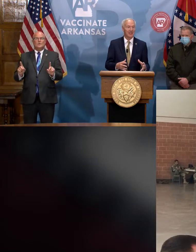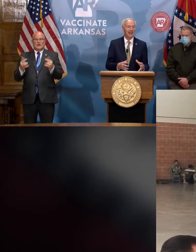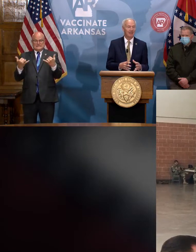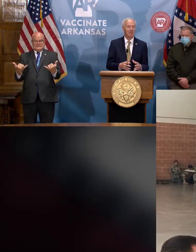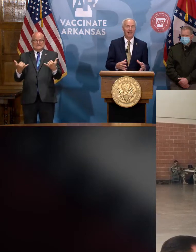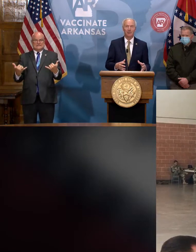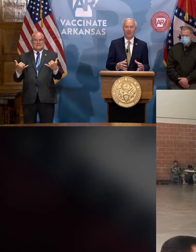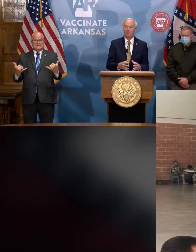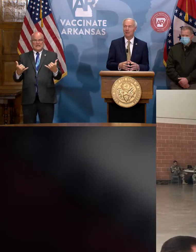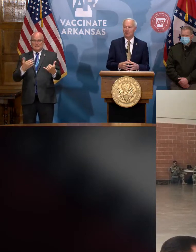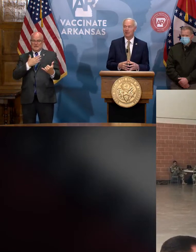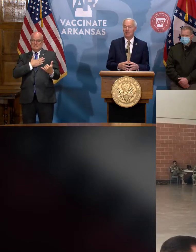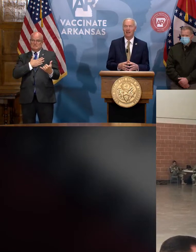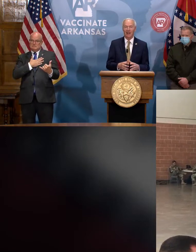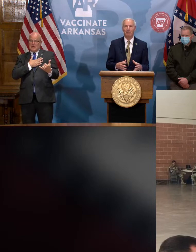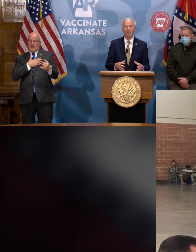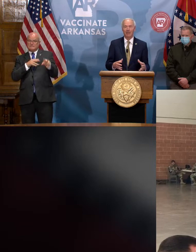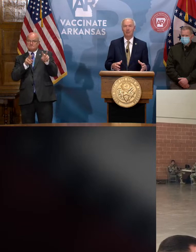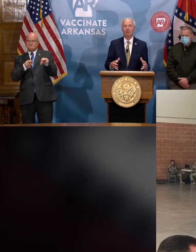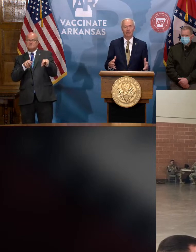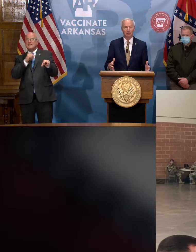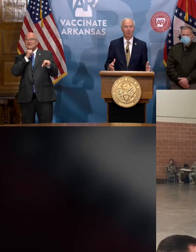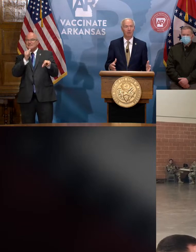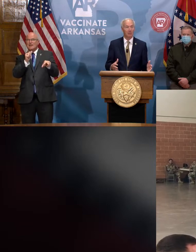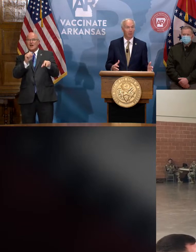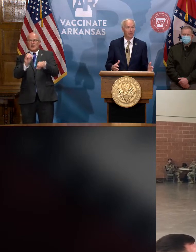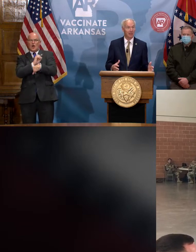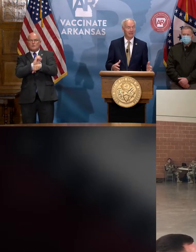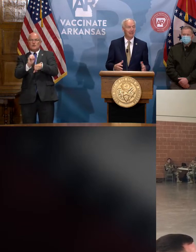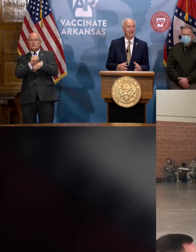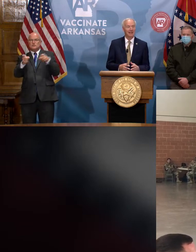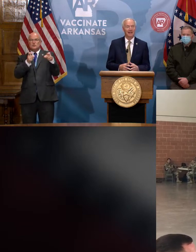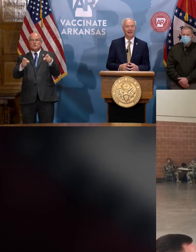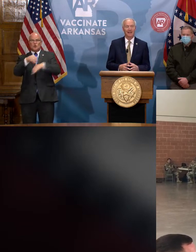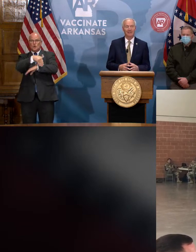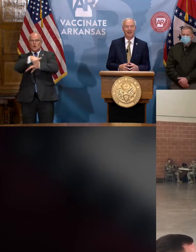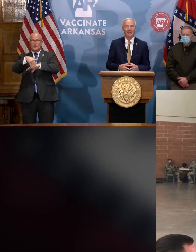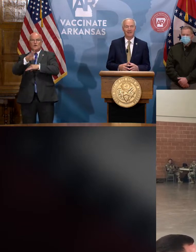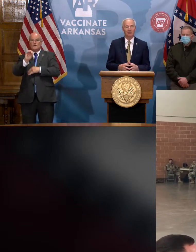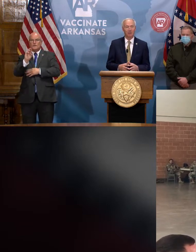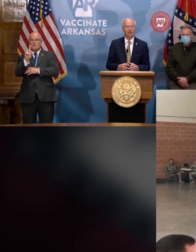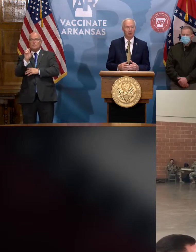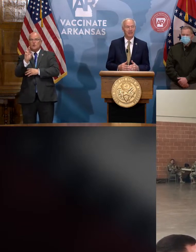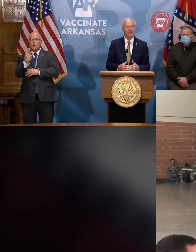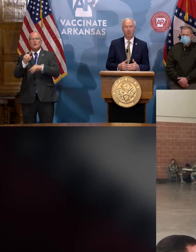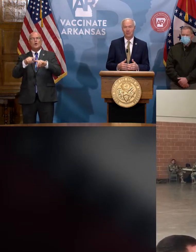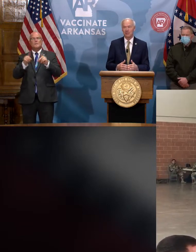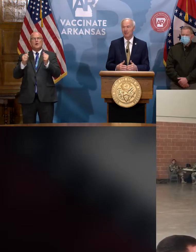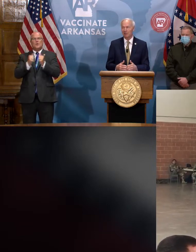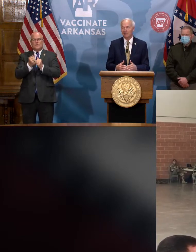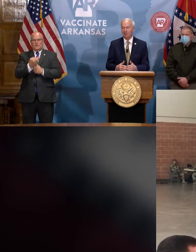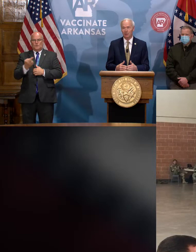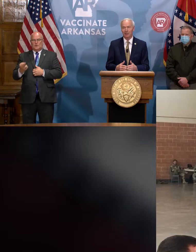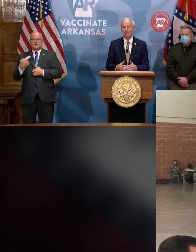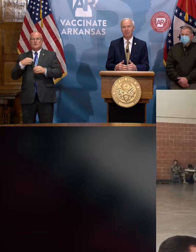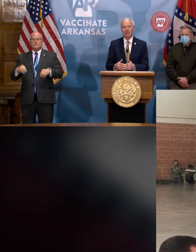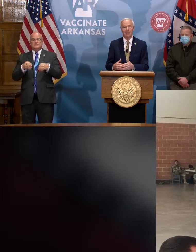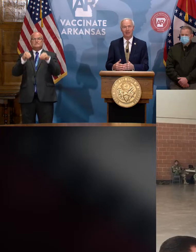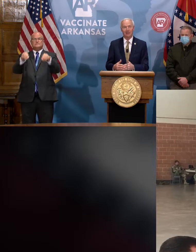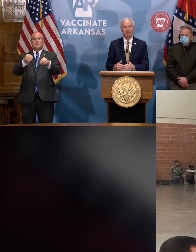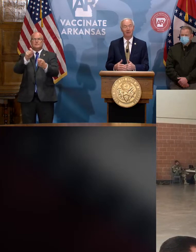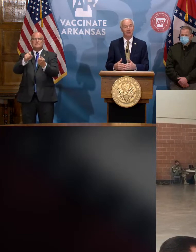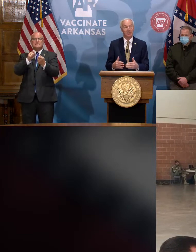at this time, in my judgment, there is not operational control of the border, that with the resources that are being